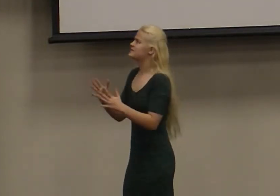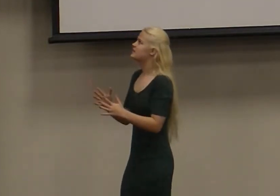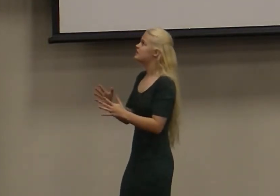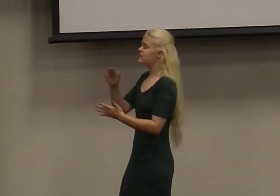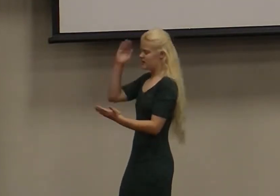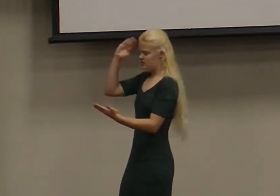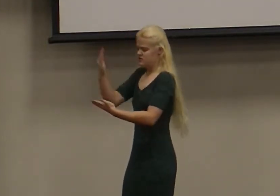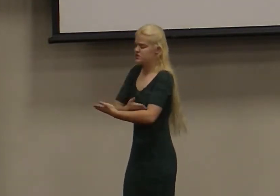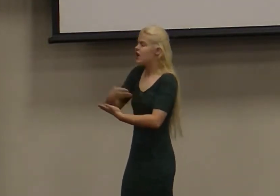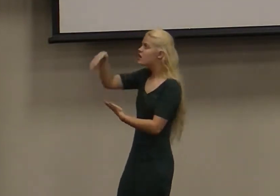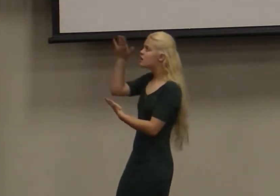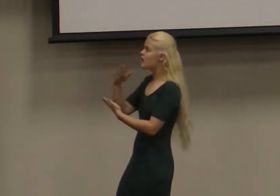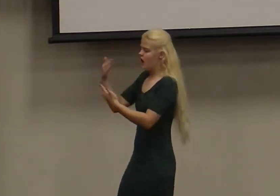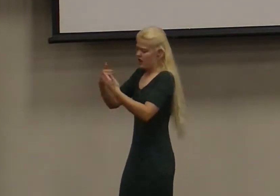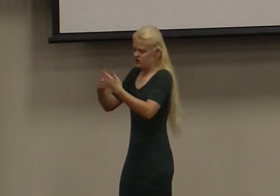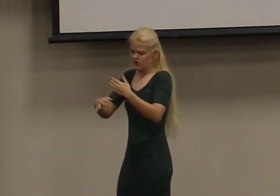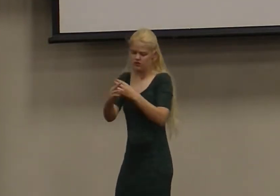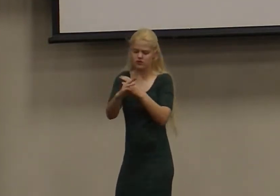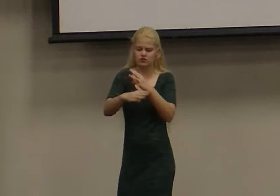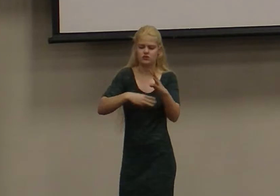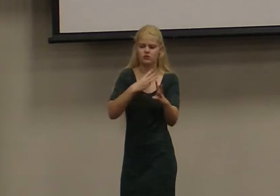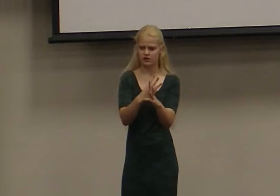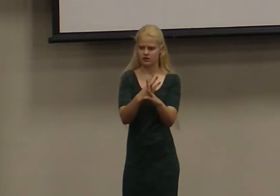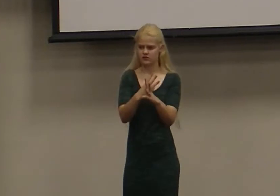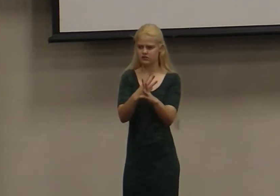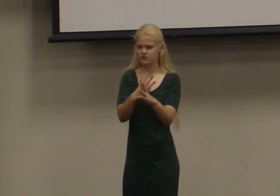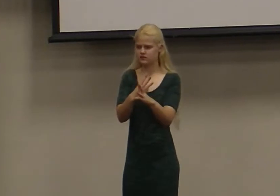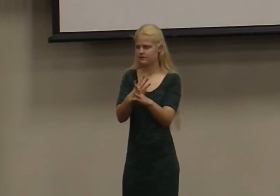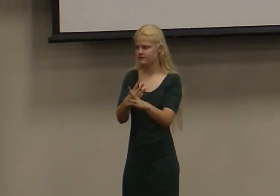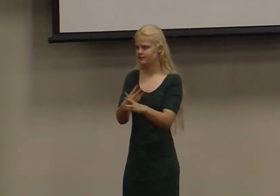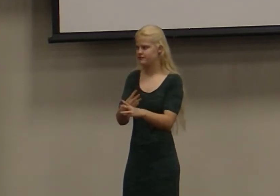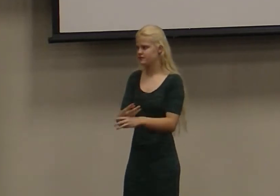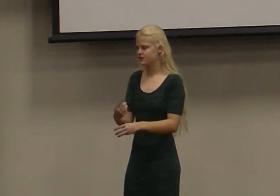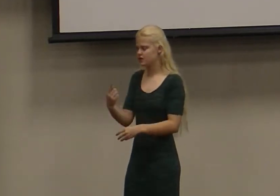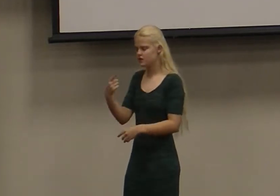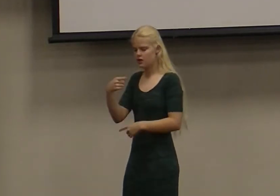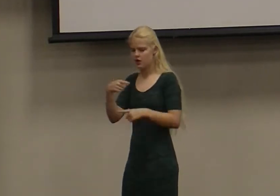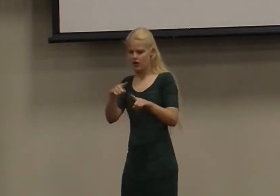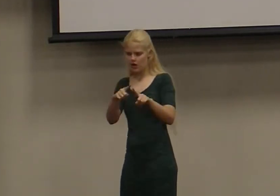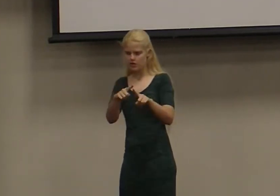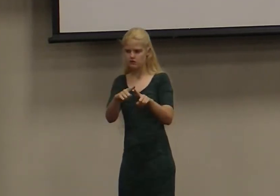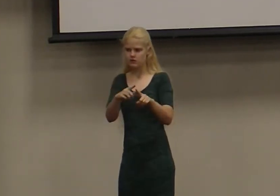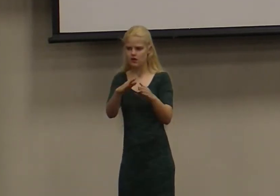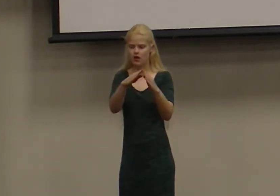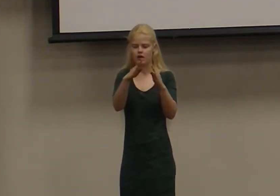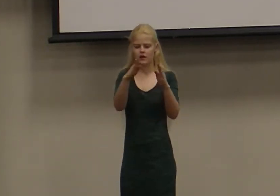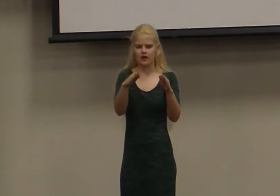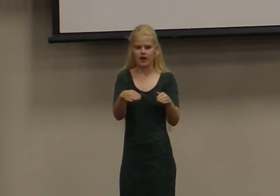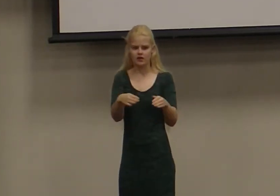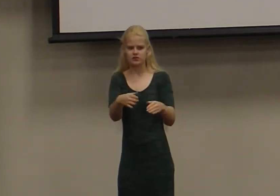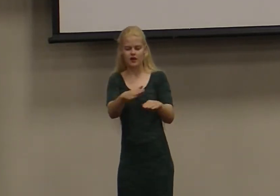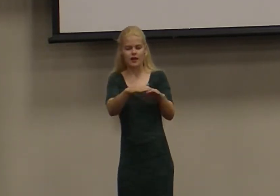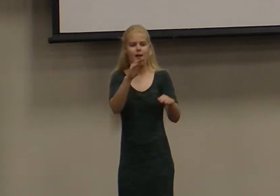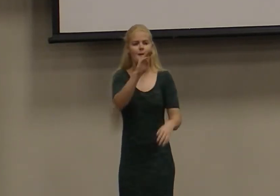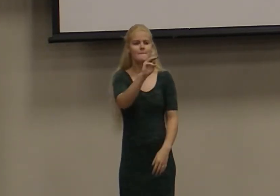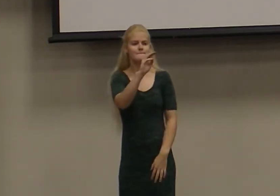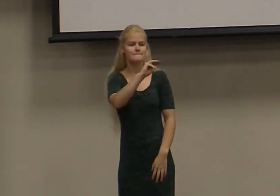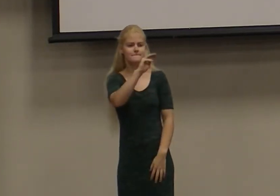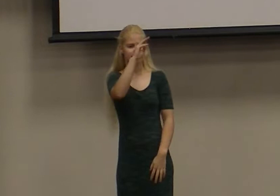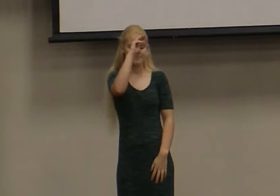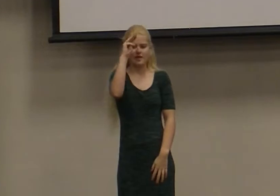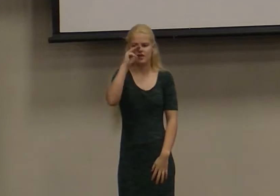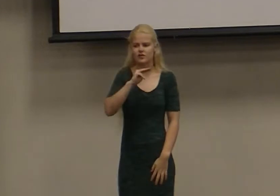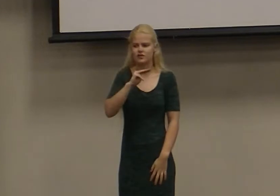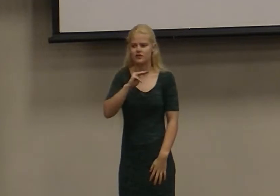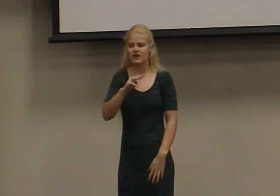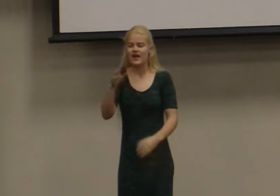God who comes into the world. Having said this, she went back and called her sister Mary, saying in private, The